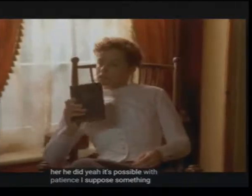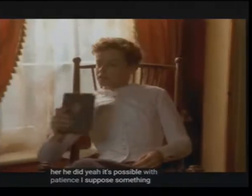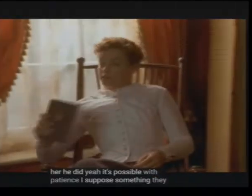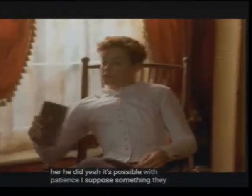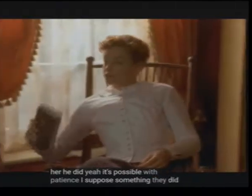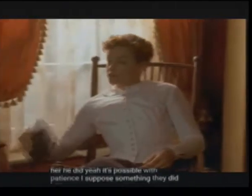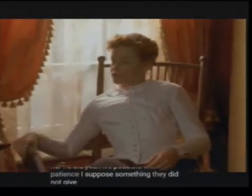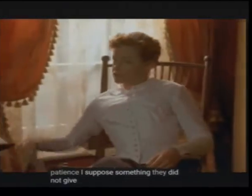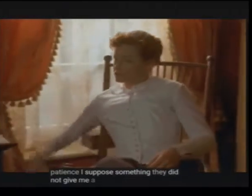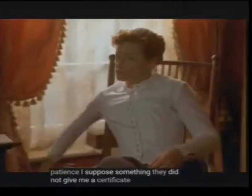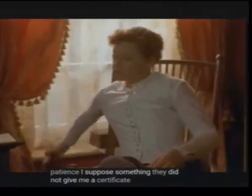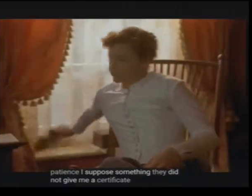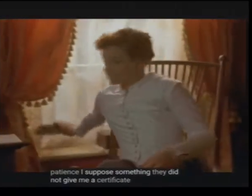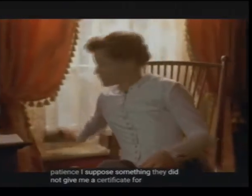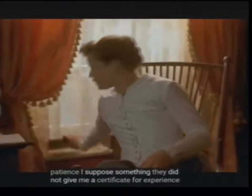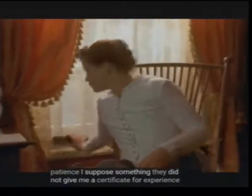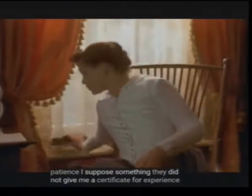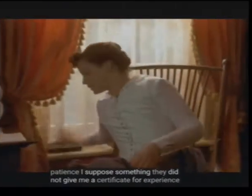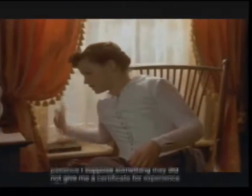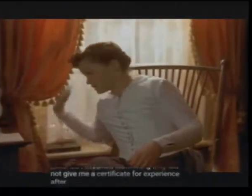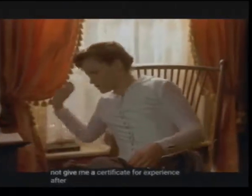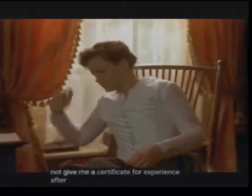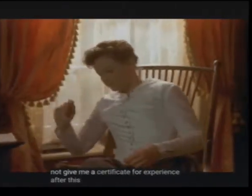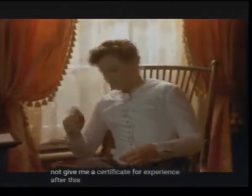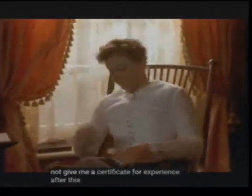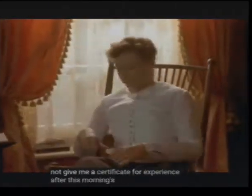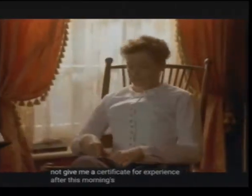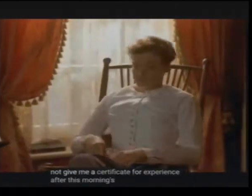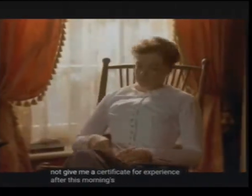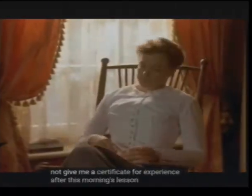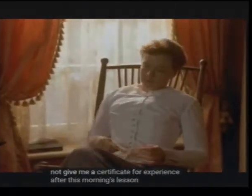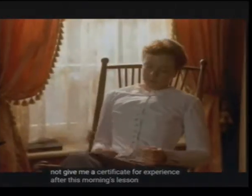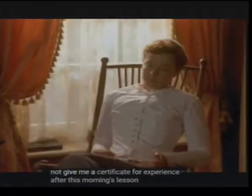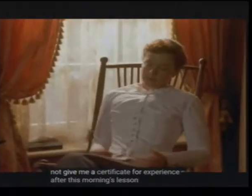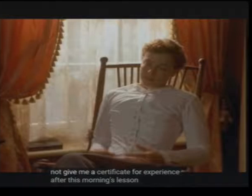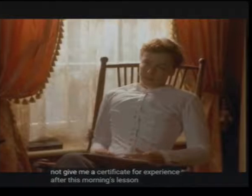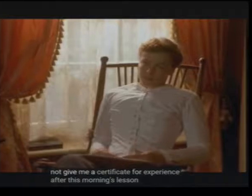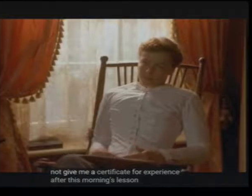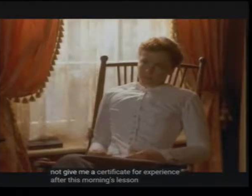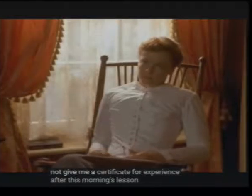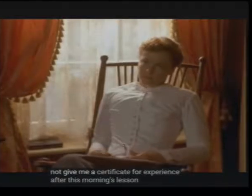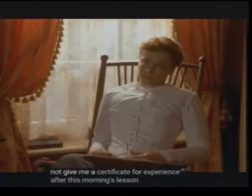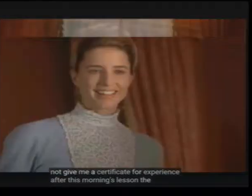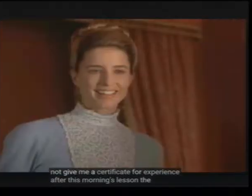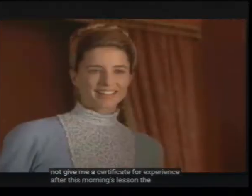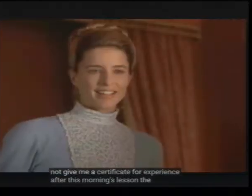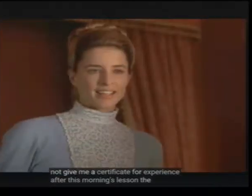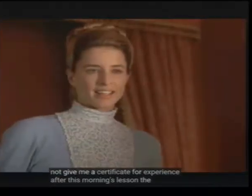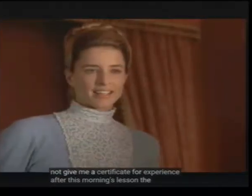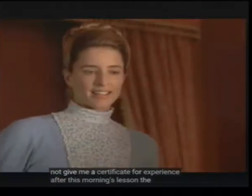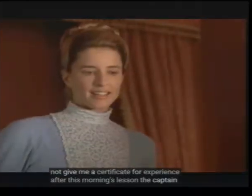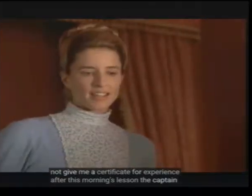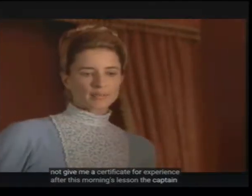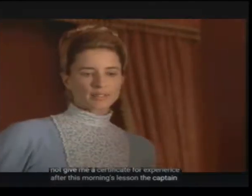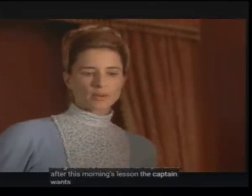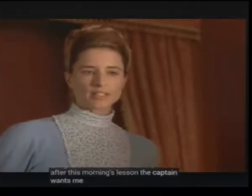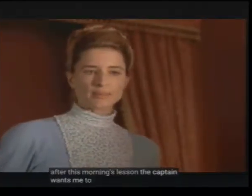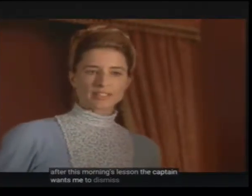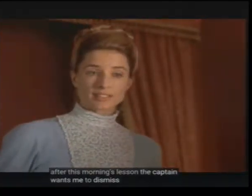Something they did not give me a certificate for at Perkins. After this morning's lesson, the captain wants me to